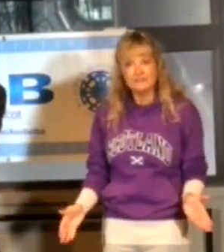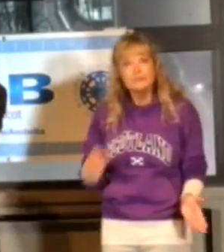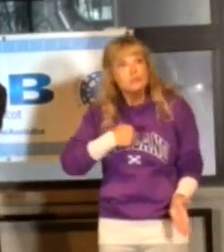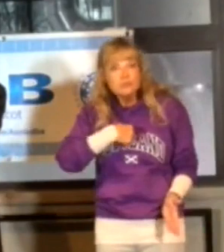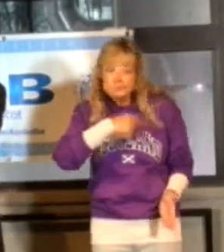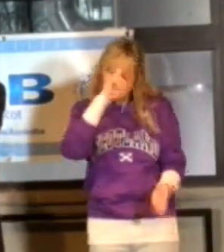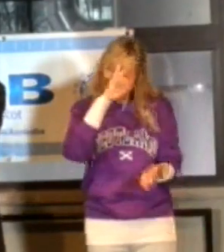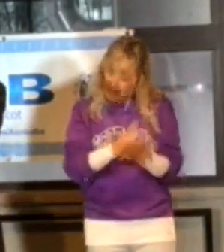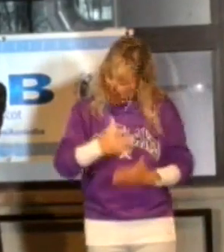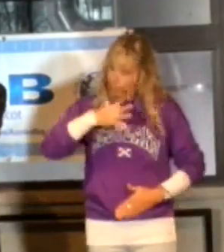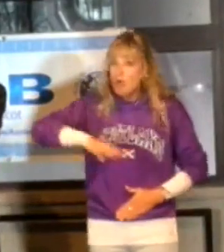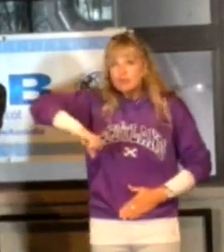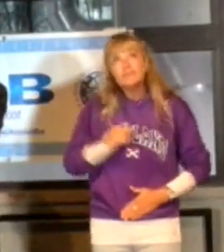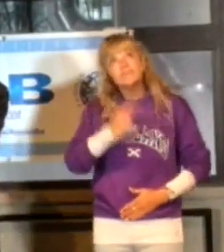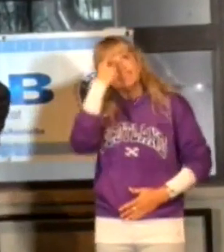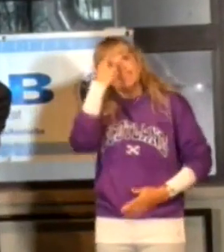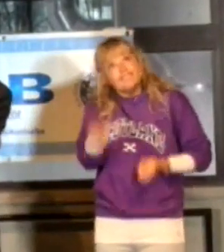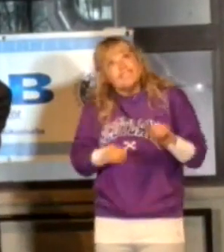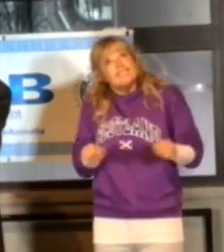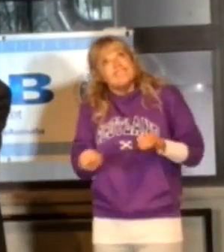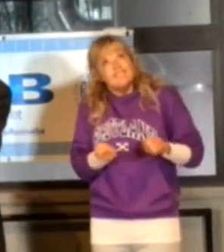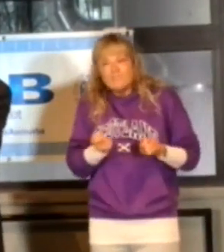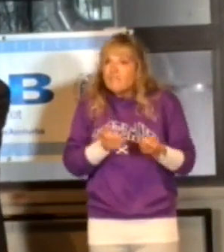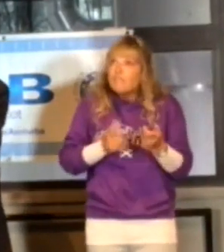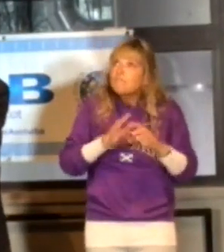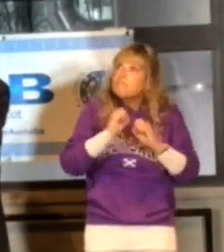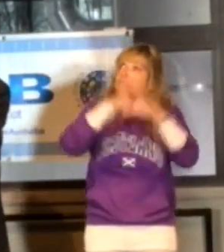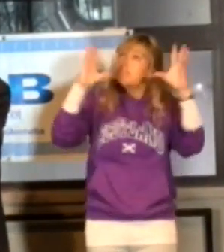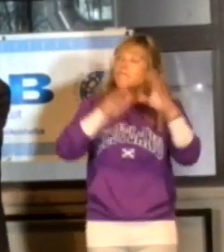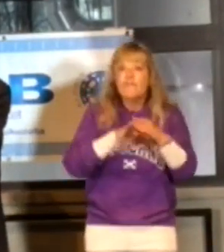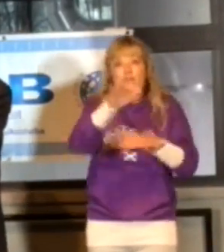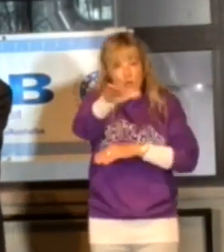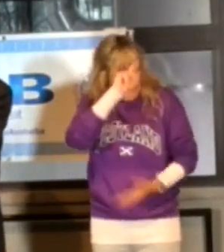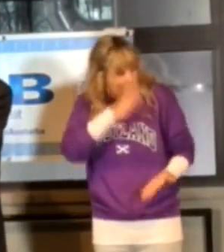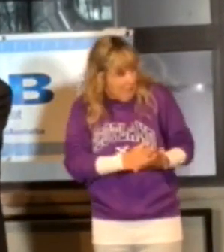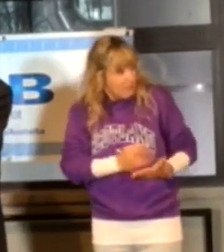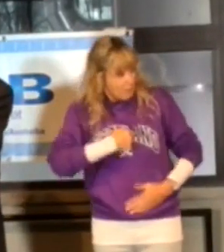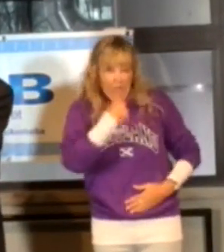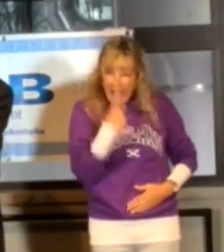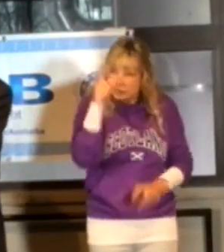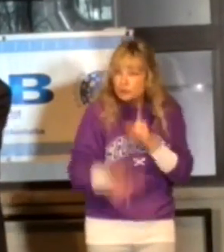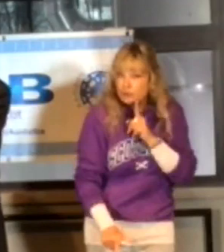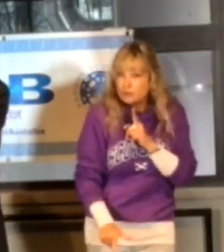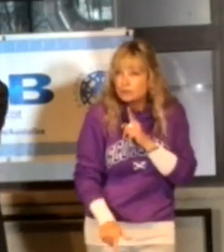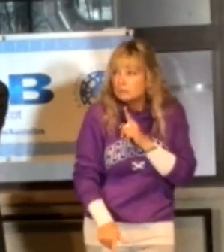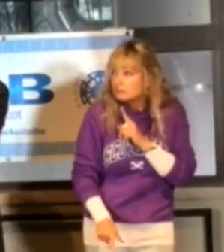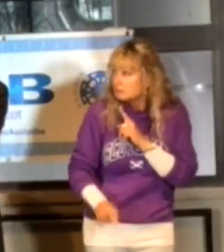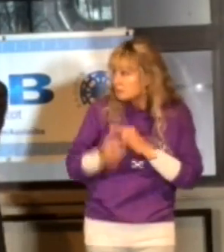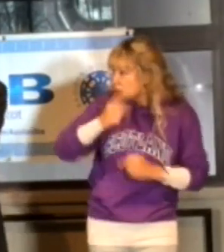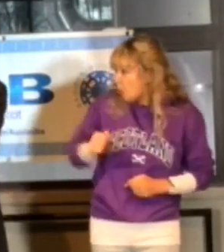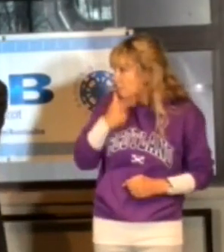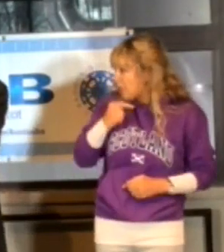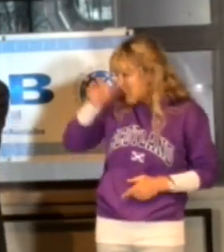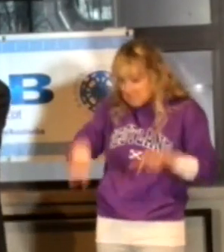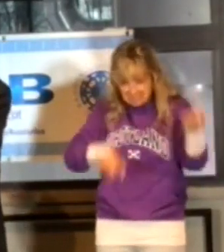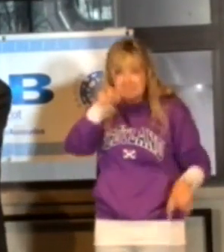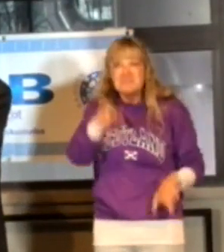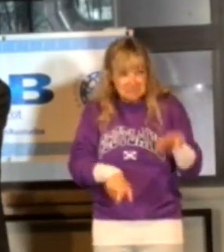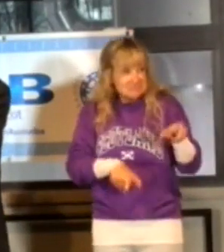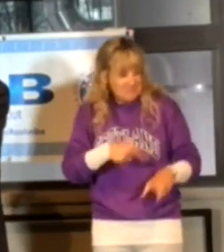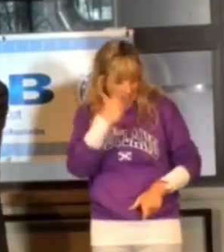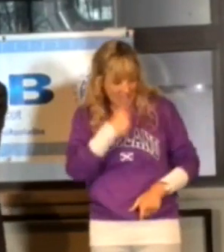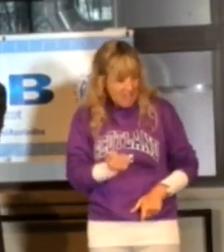in self-determination, if we actually believe we are a nation, if we believe a people, that we are a people